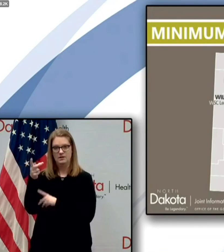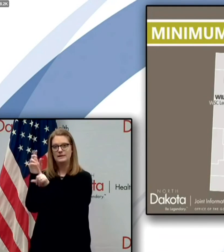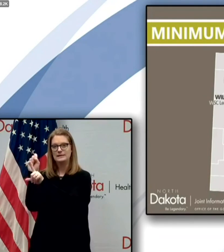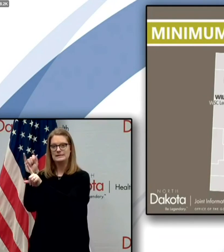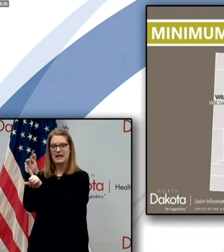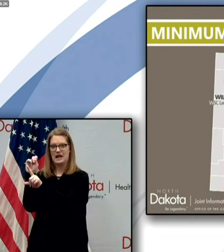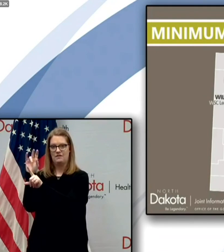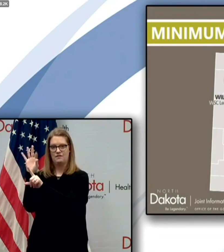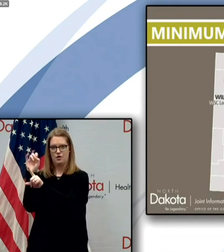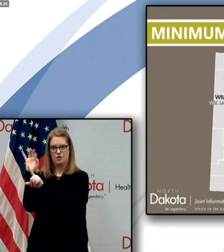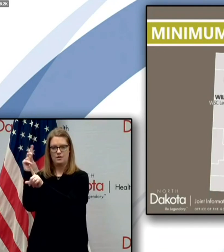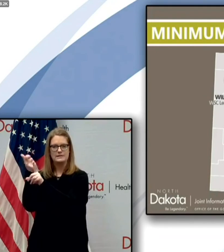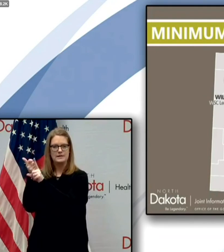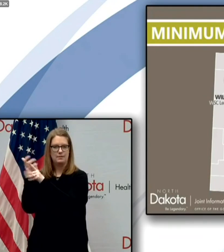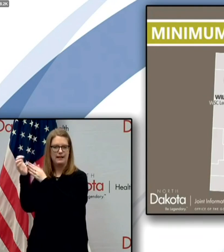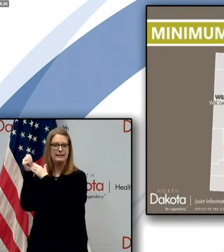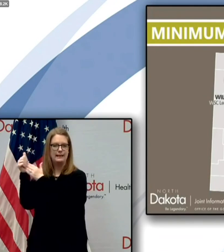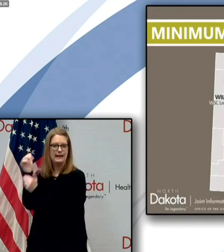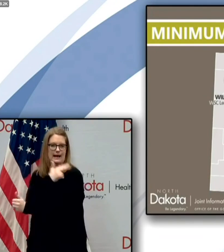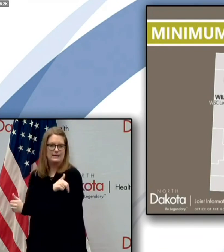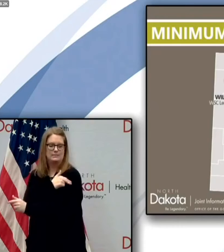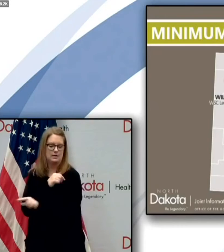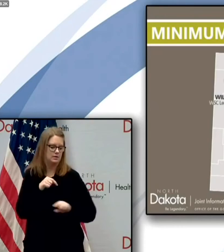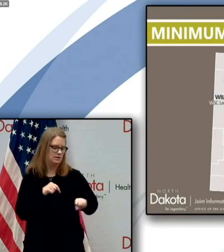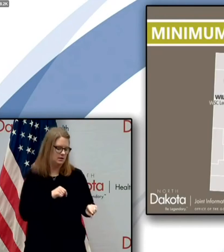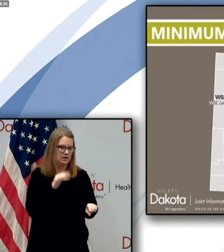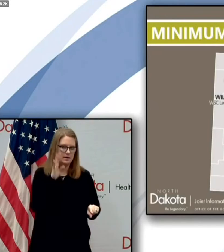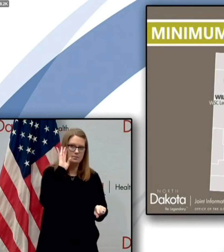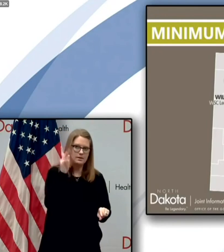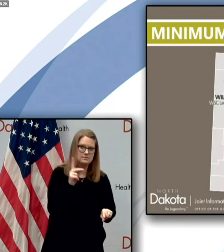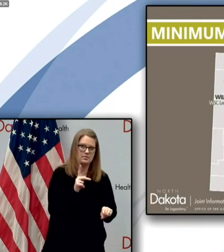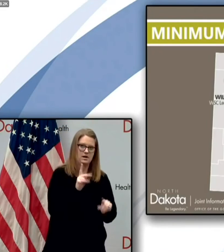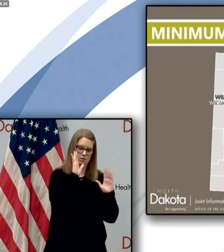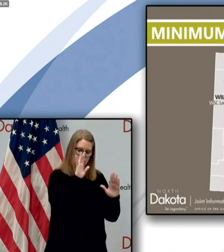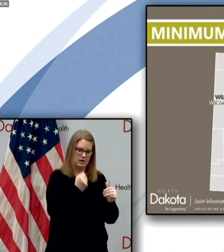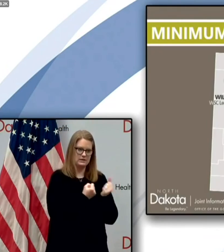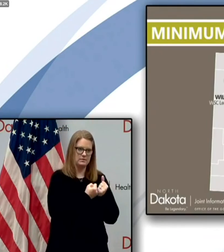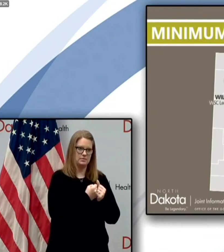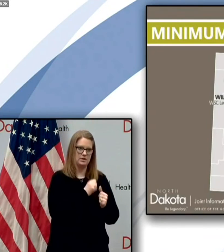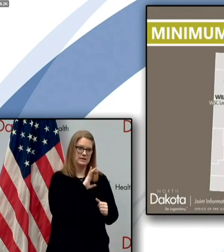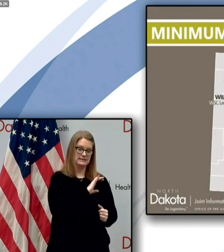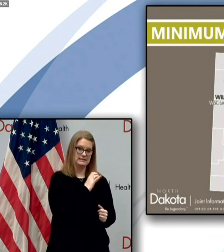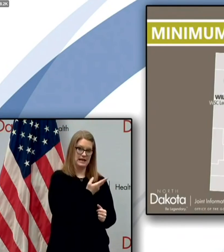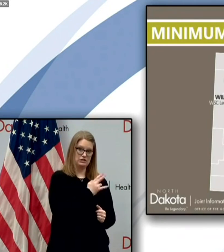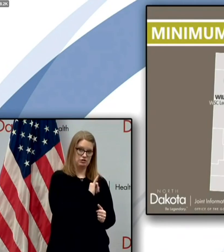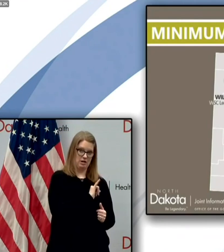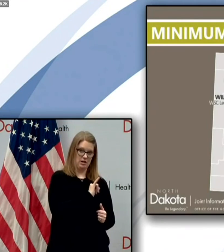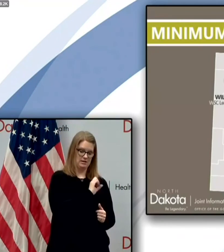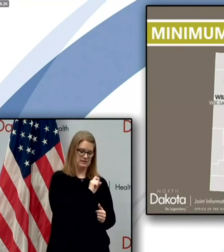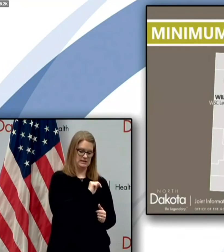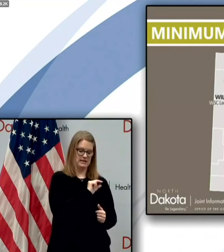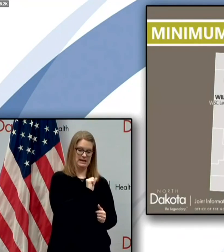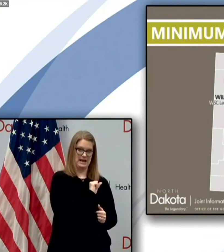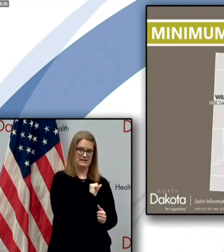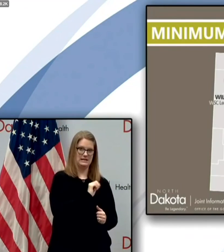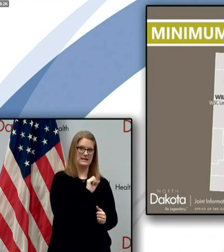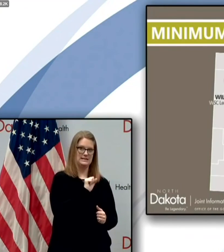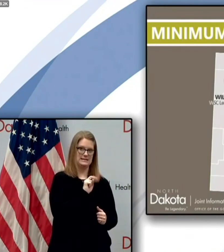hospital. And in Bismarck, we would have great support and coordination with CHI, St. Alexis, and